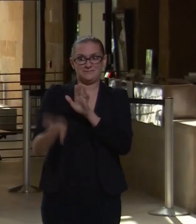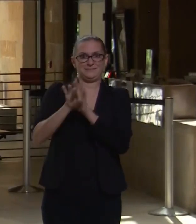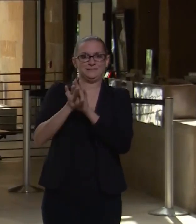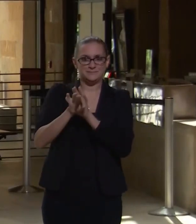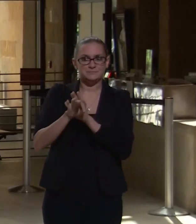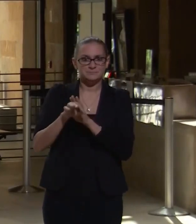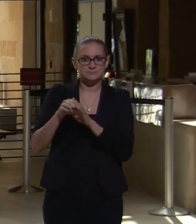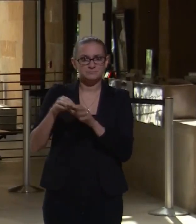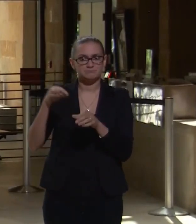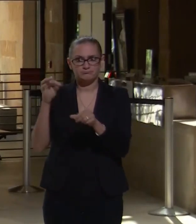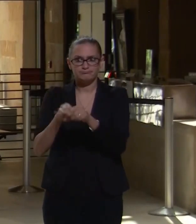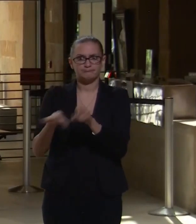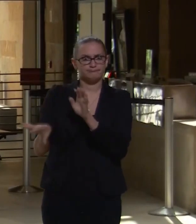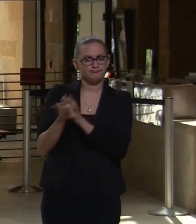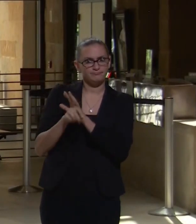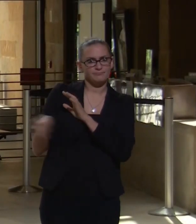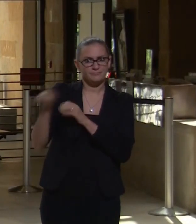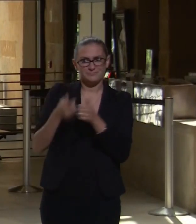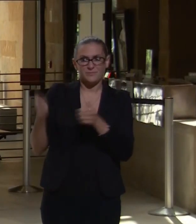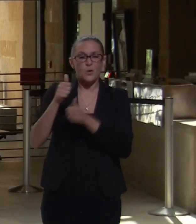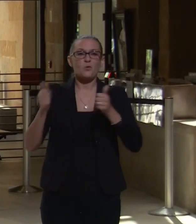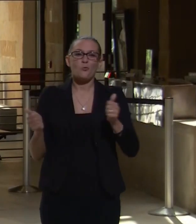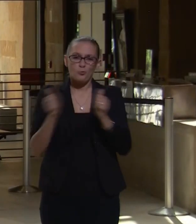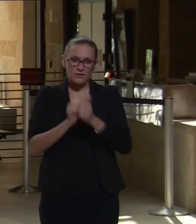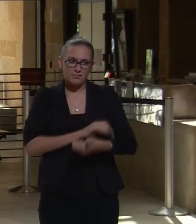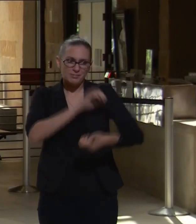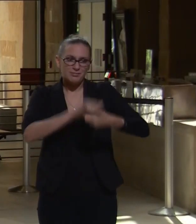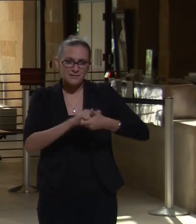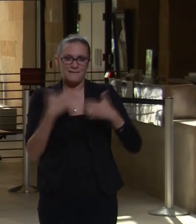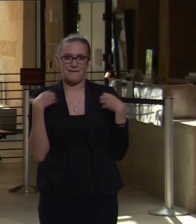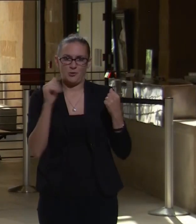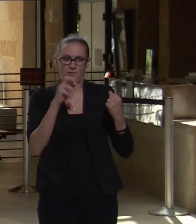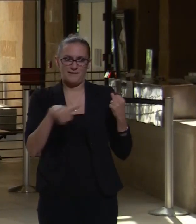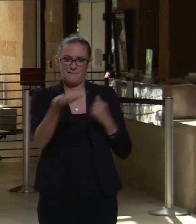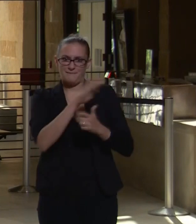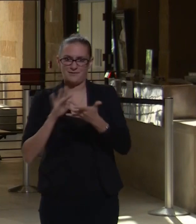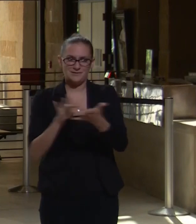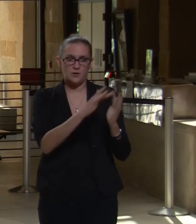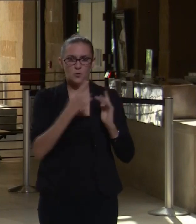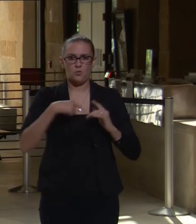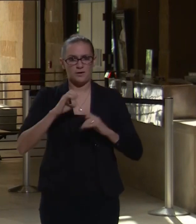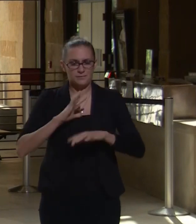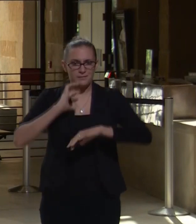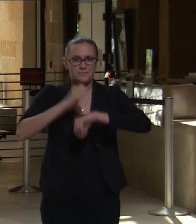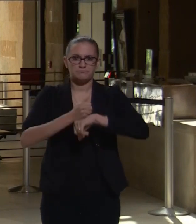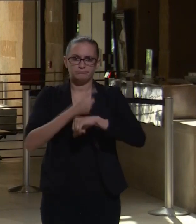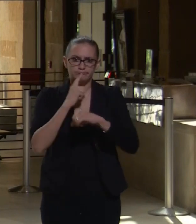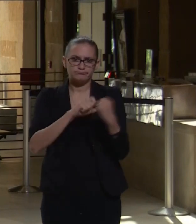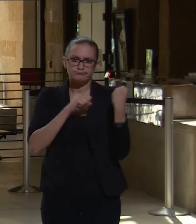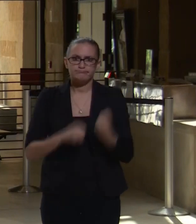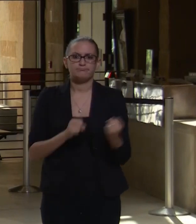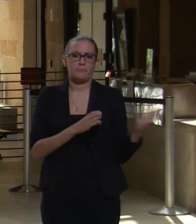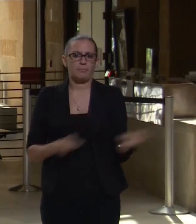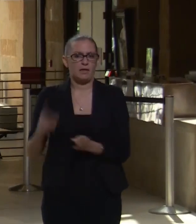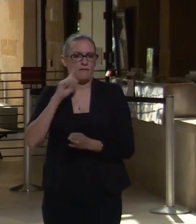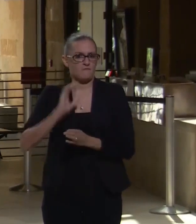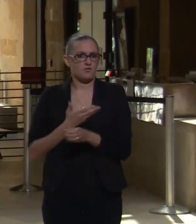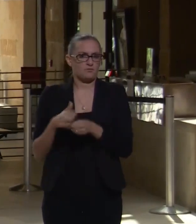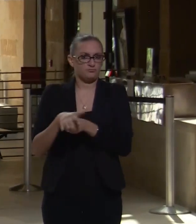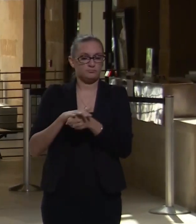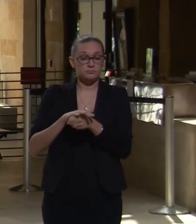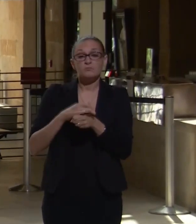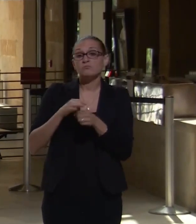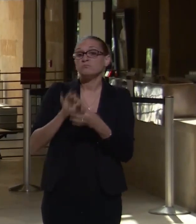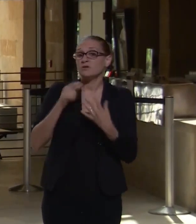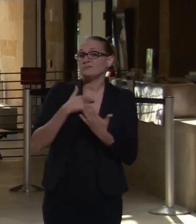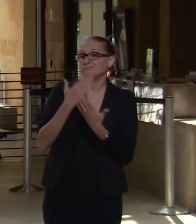officials with our healthcare networks so that we can come up with a solid plan for our jurisdiction. We're particularly